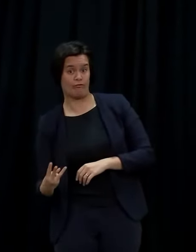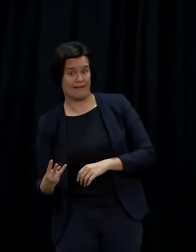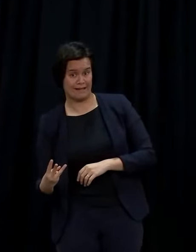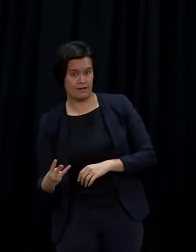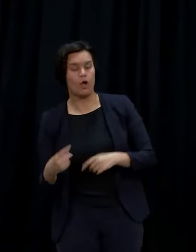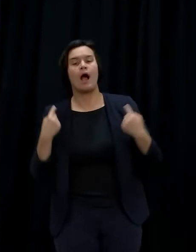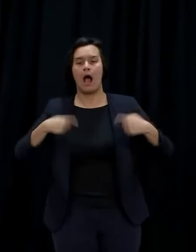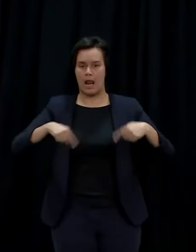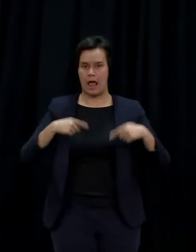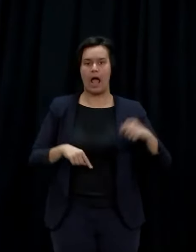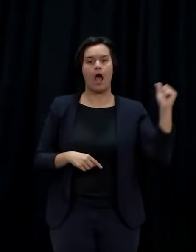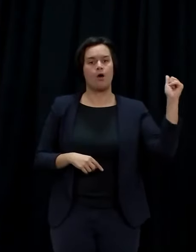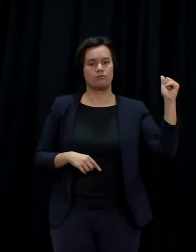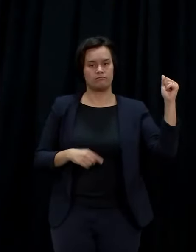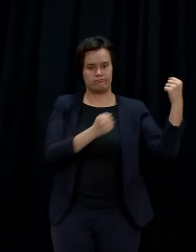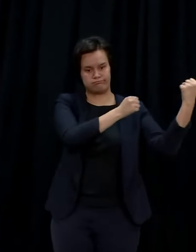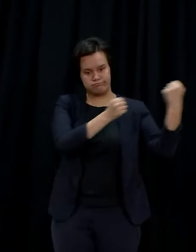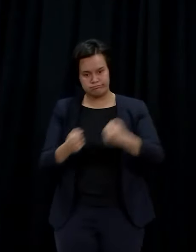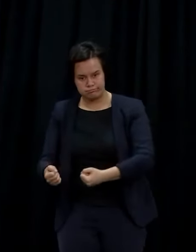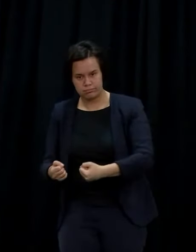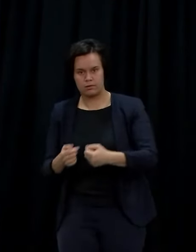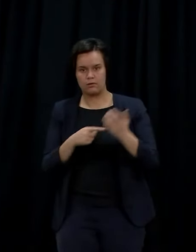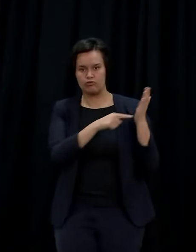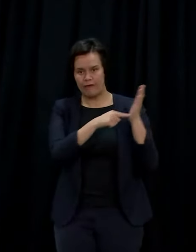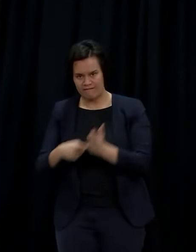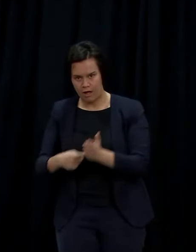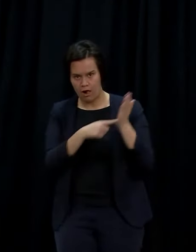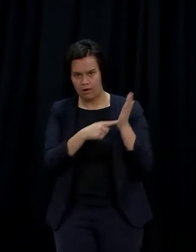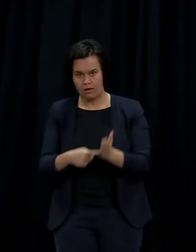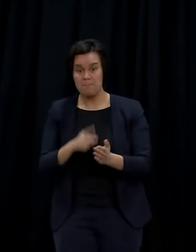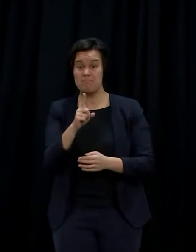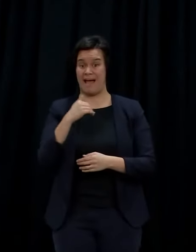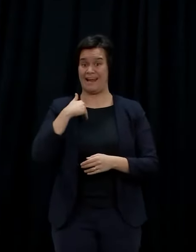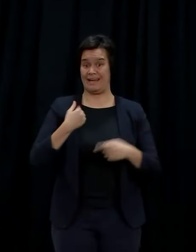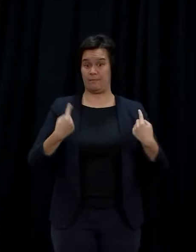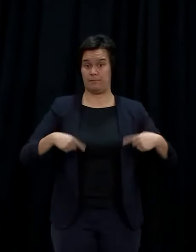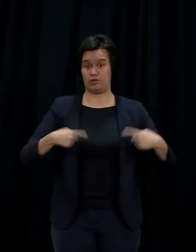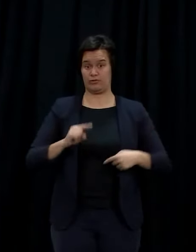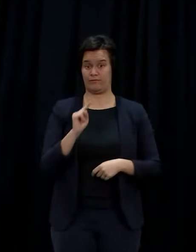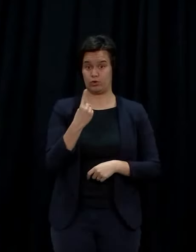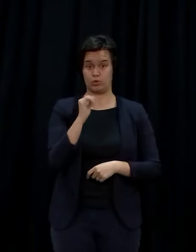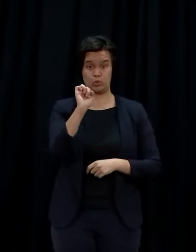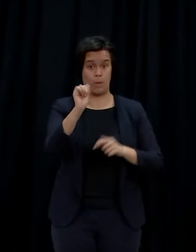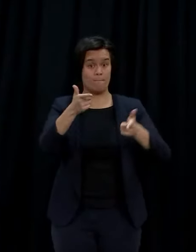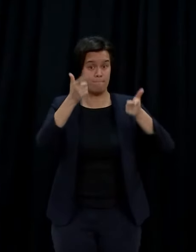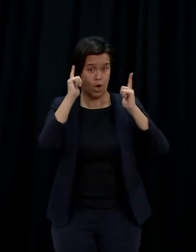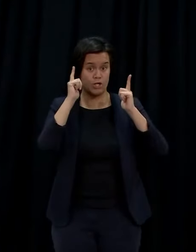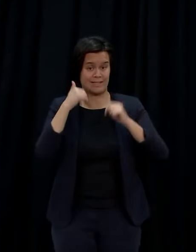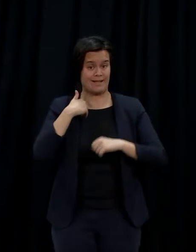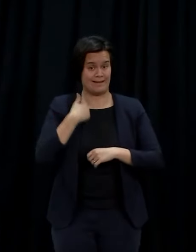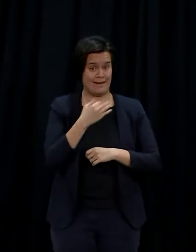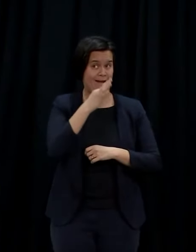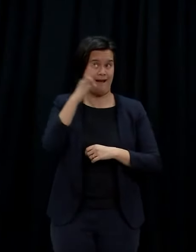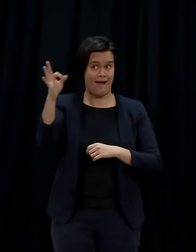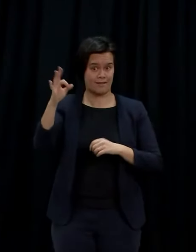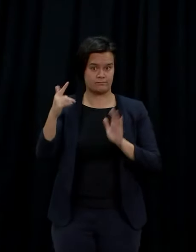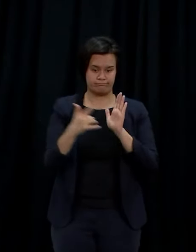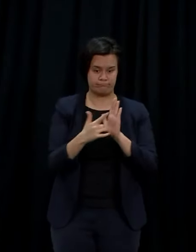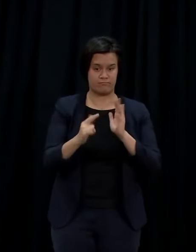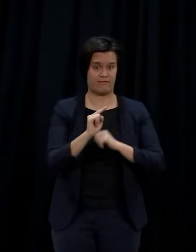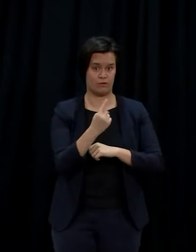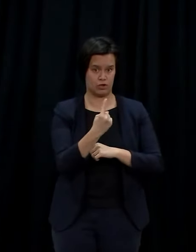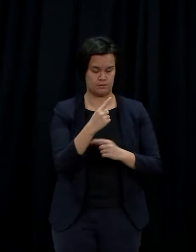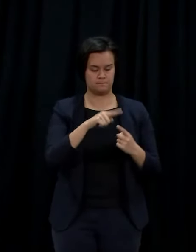have provision, we already have funding mechanisms to support people to access specific tailored childcare for those essential